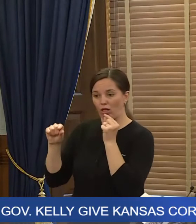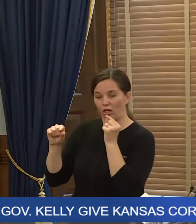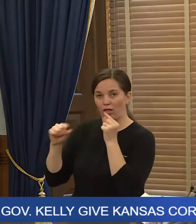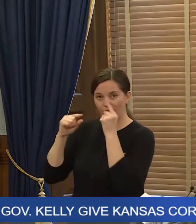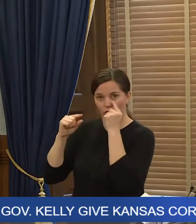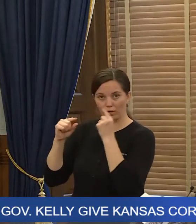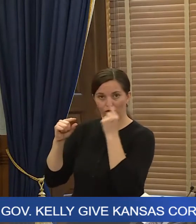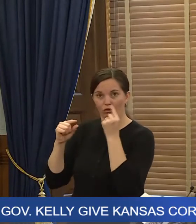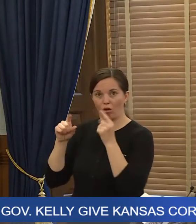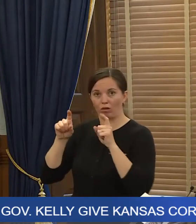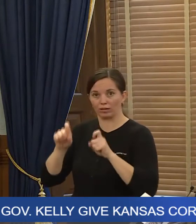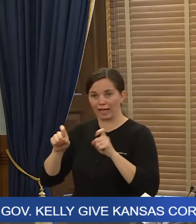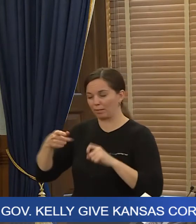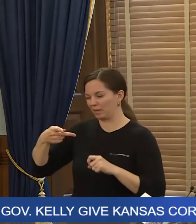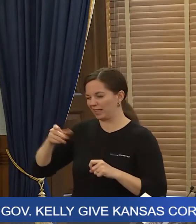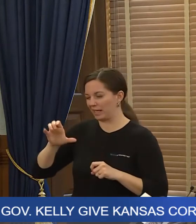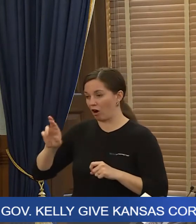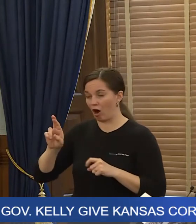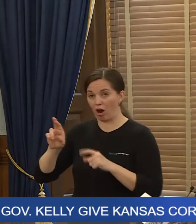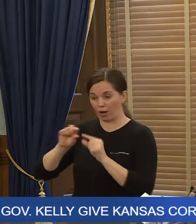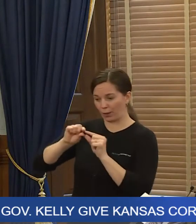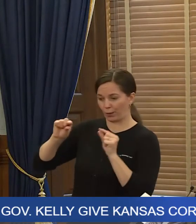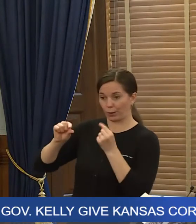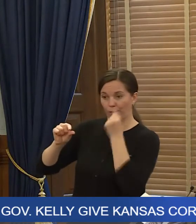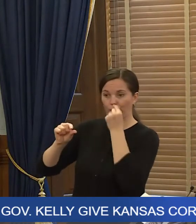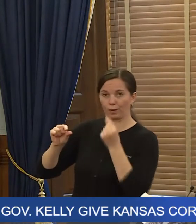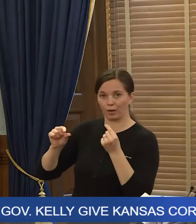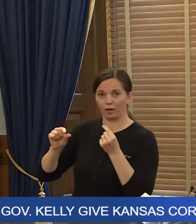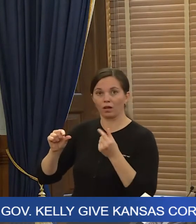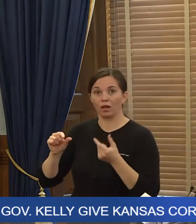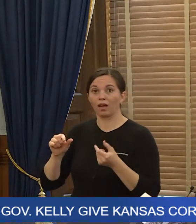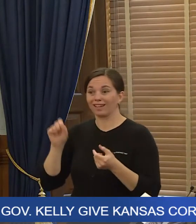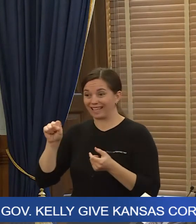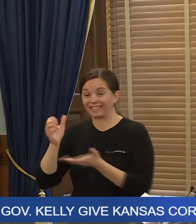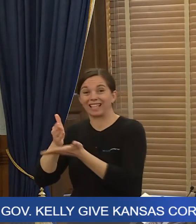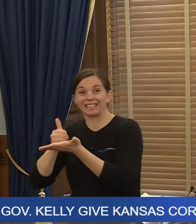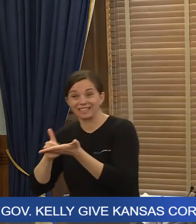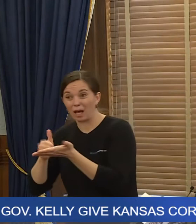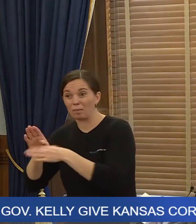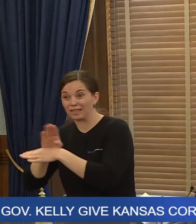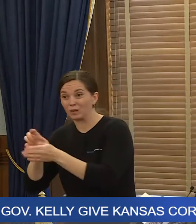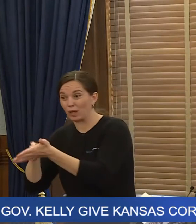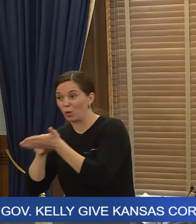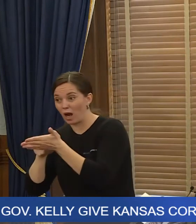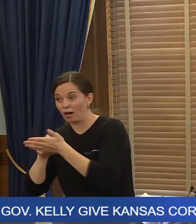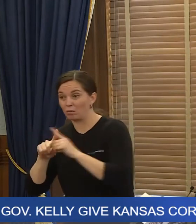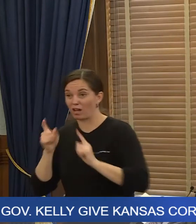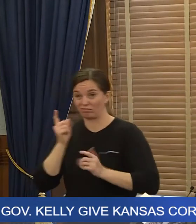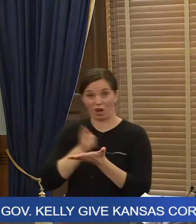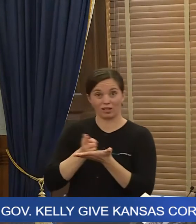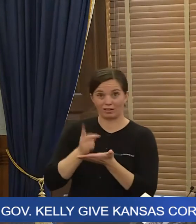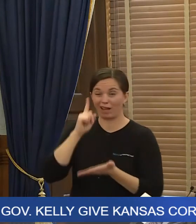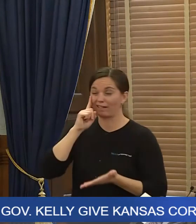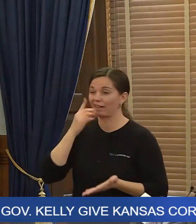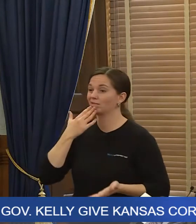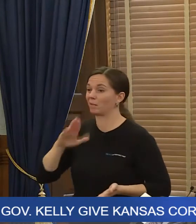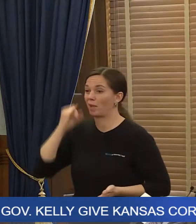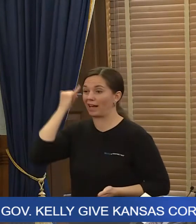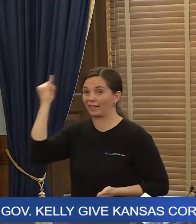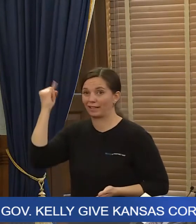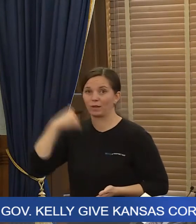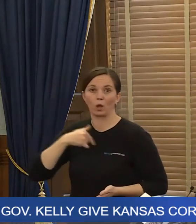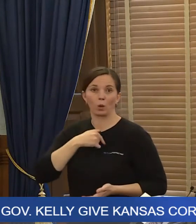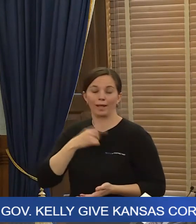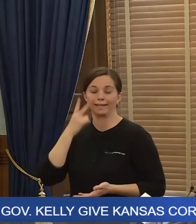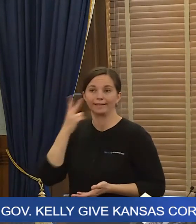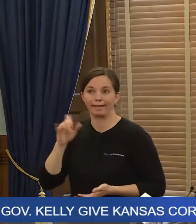work? And the answer to that is it is being required, and I think it's a bad idea, quite honestly. And we hear about it every single